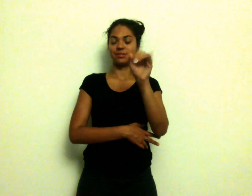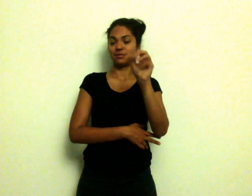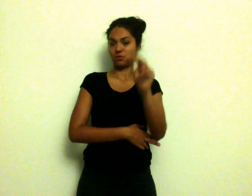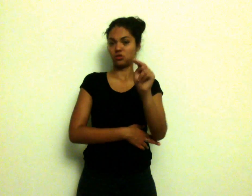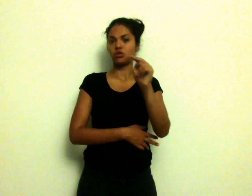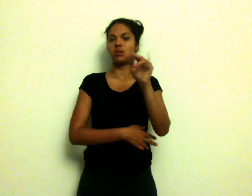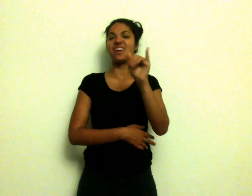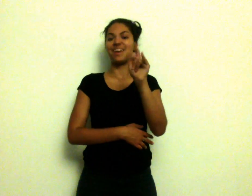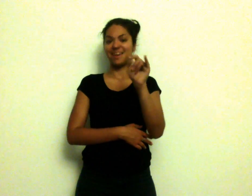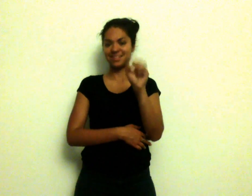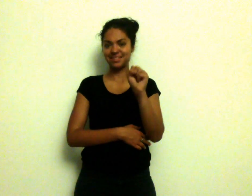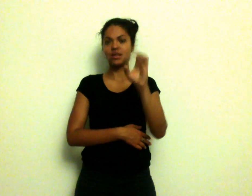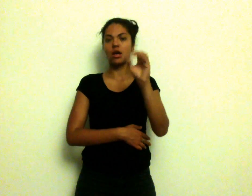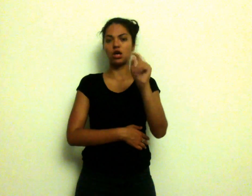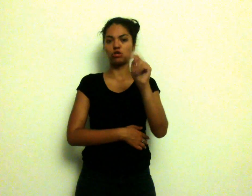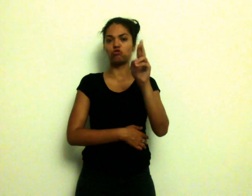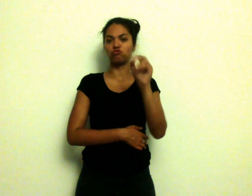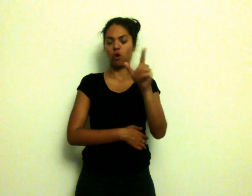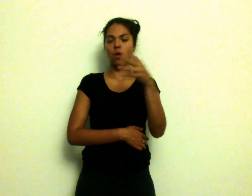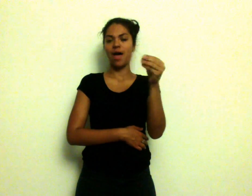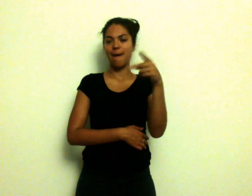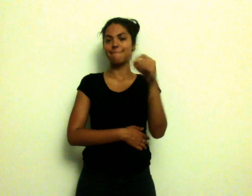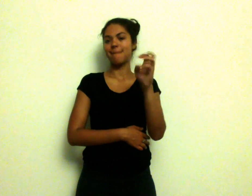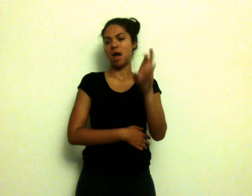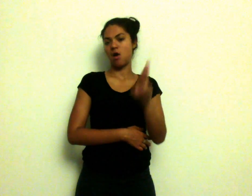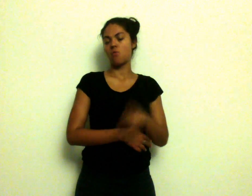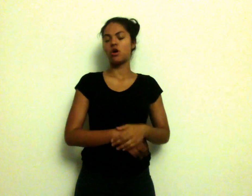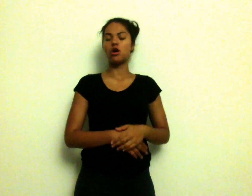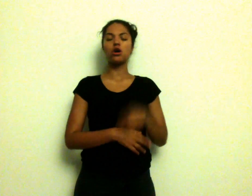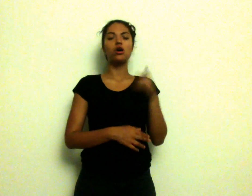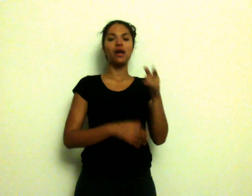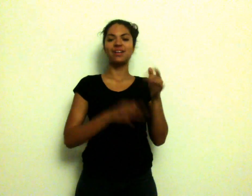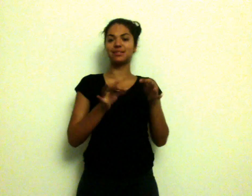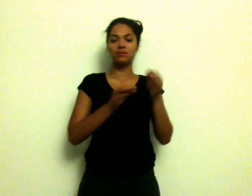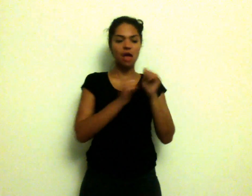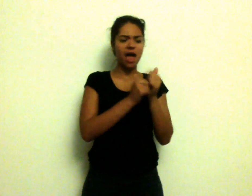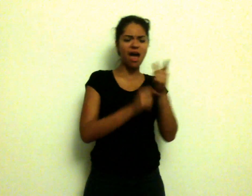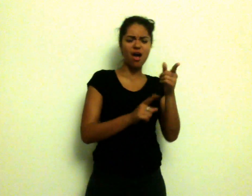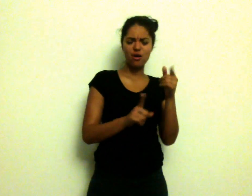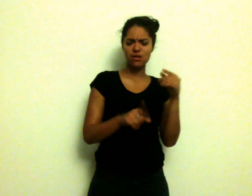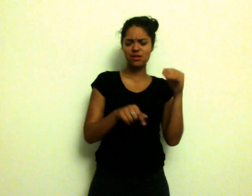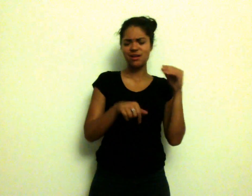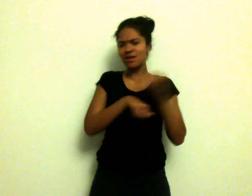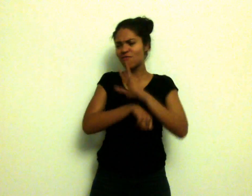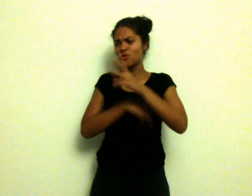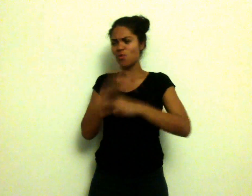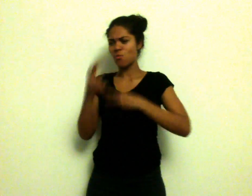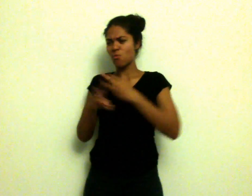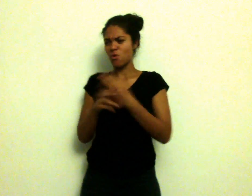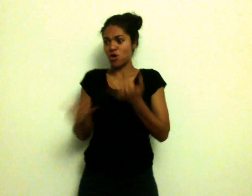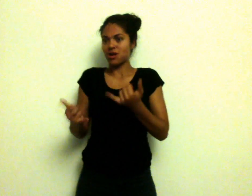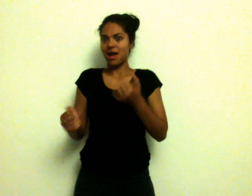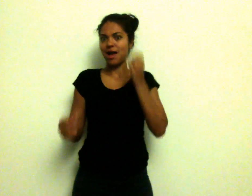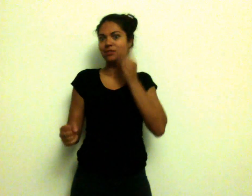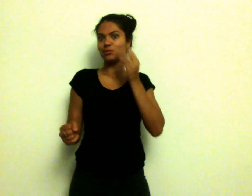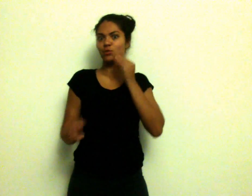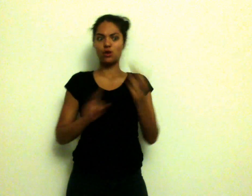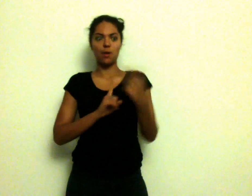for us? How has that reality impacted humanity? Last week Ravi addressed this subject, and he talked about the mood of